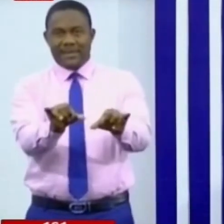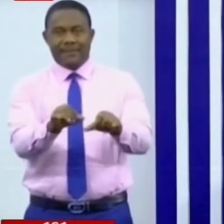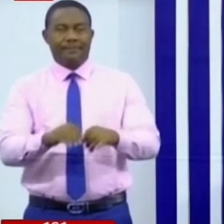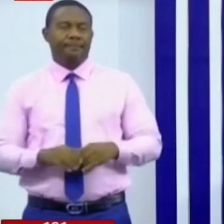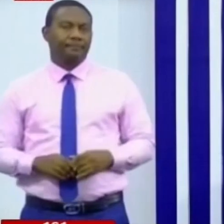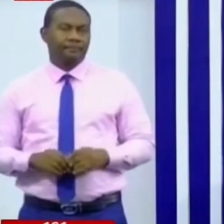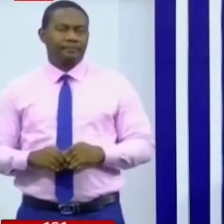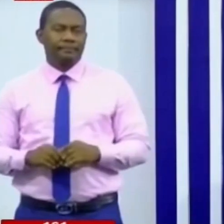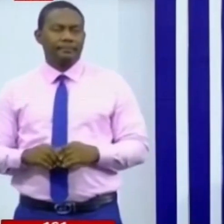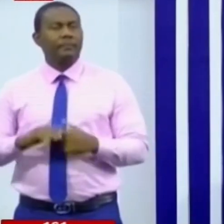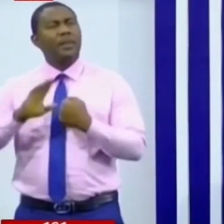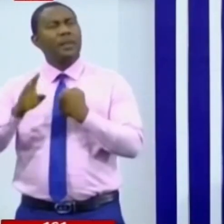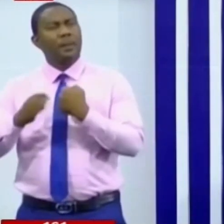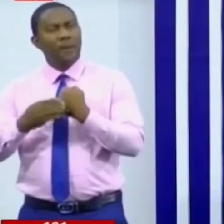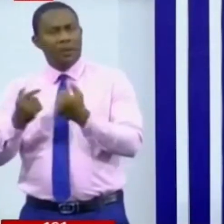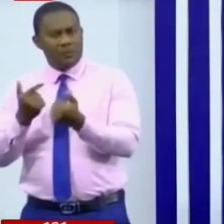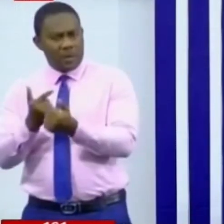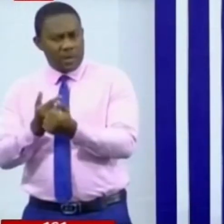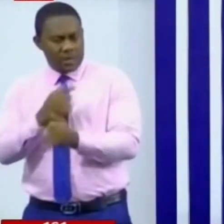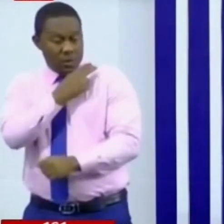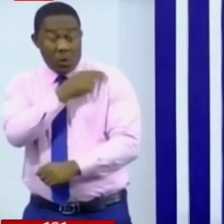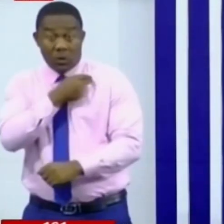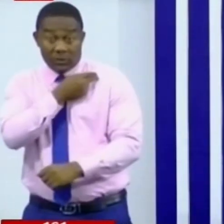Bank of Ghana Hospital.